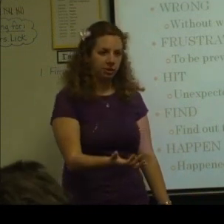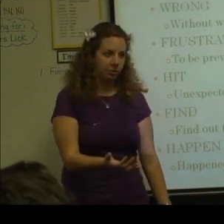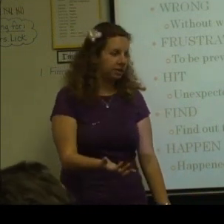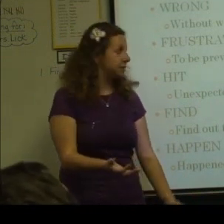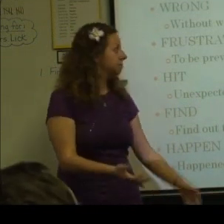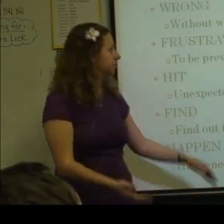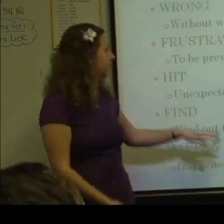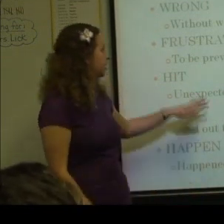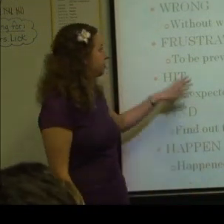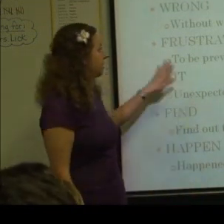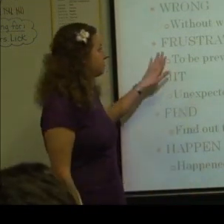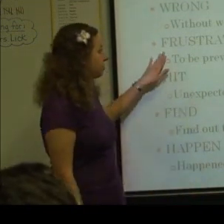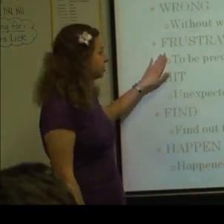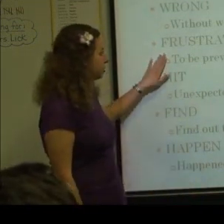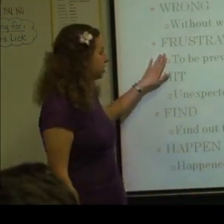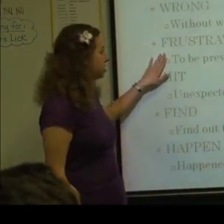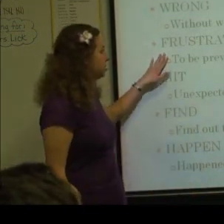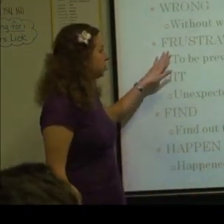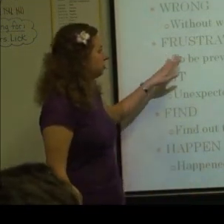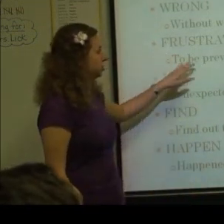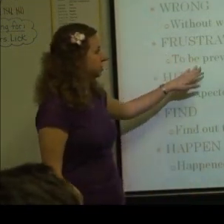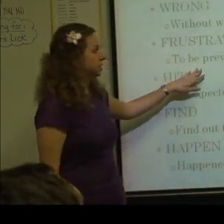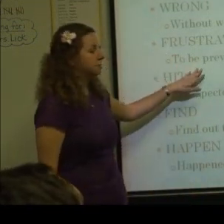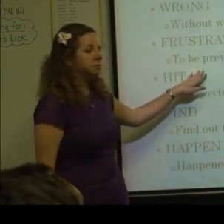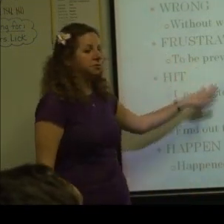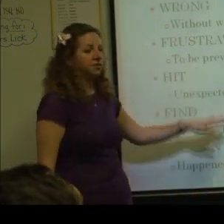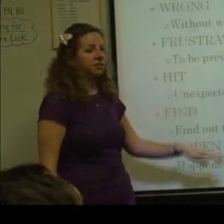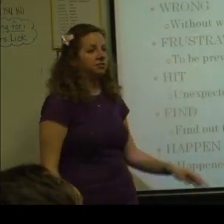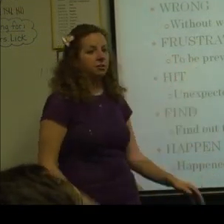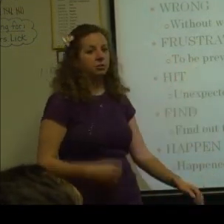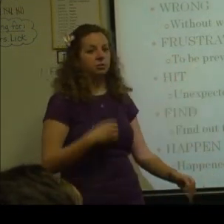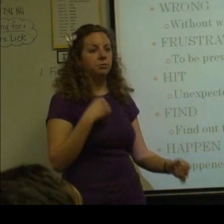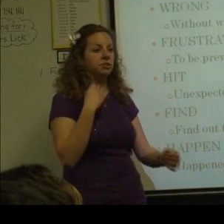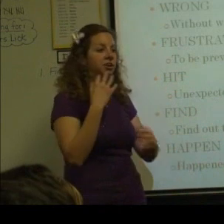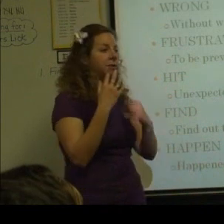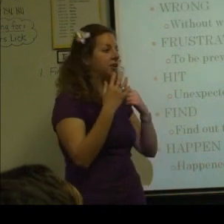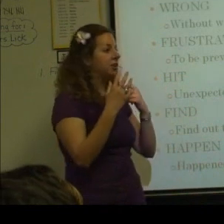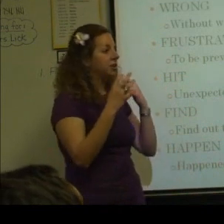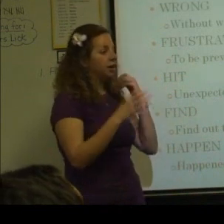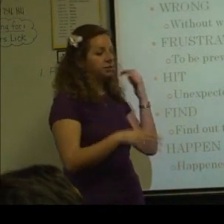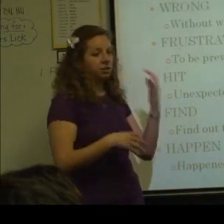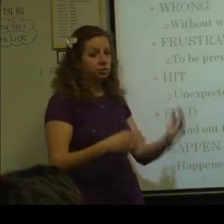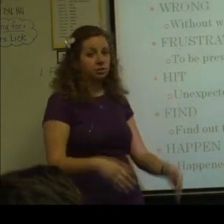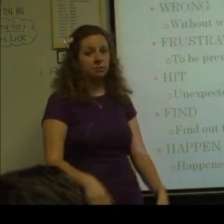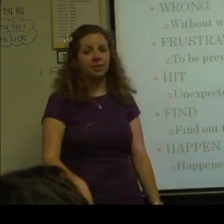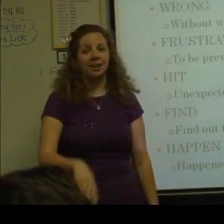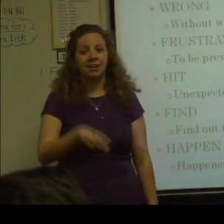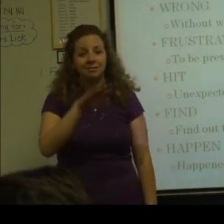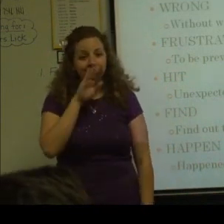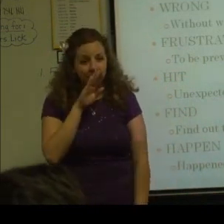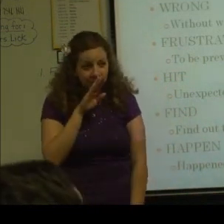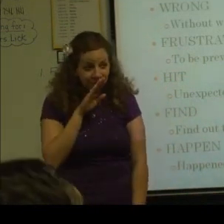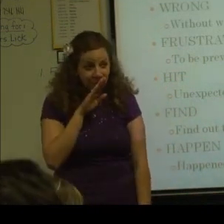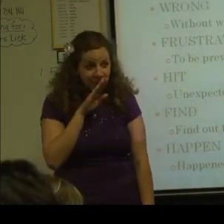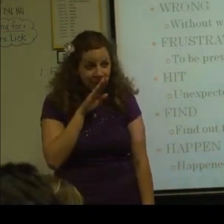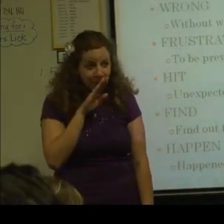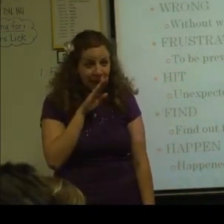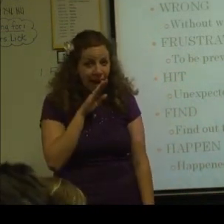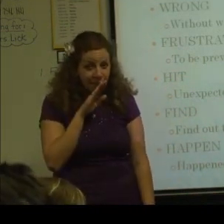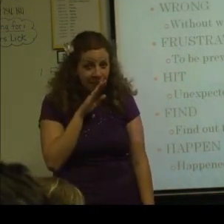it was. Okay, then we have frustrated, which means to be prevented from, so you'd be talking about, I was going to do something, I'm frustrated, what